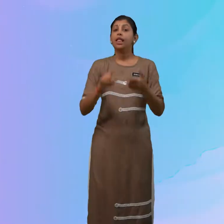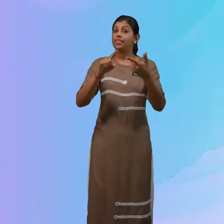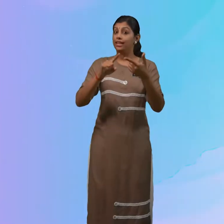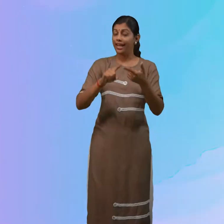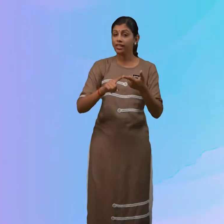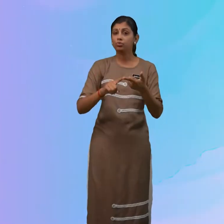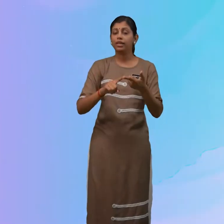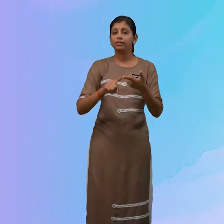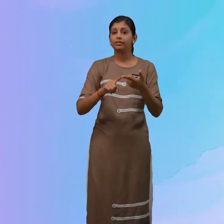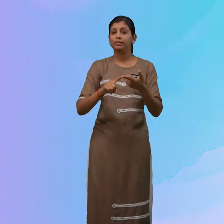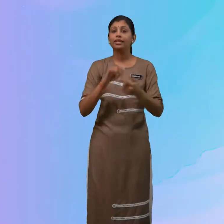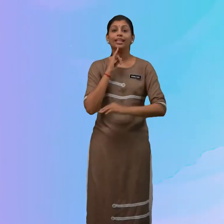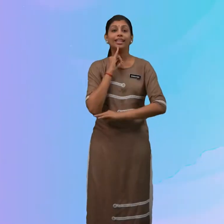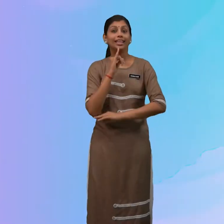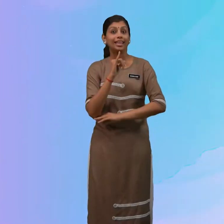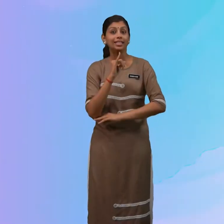The next word is,